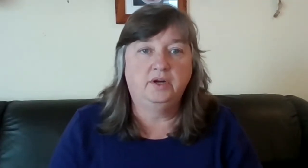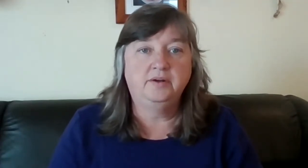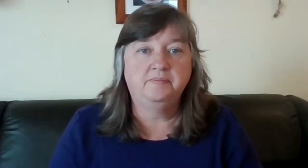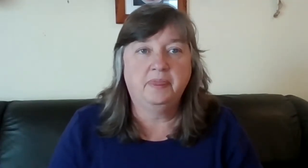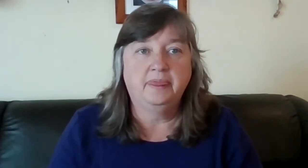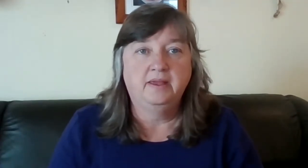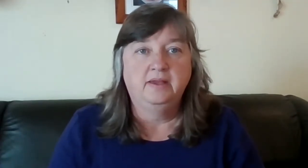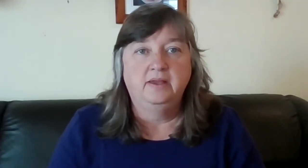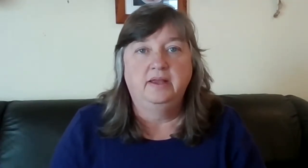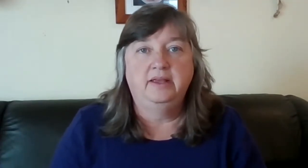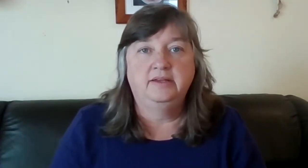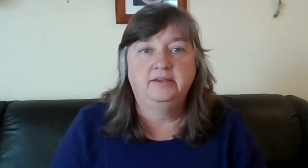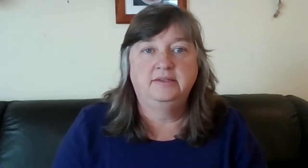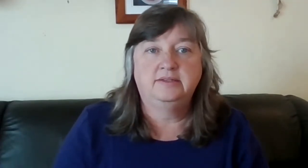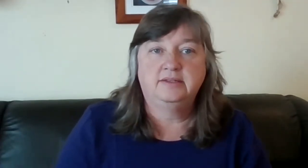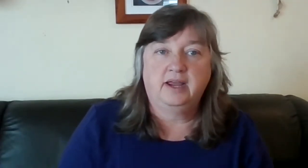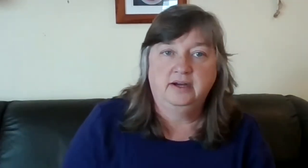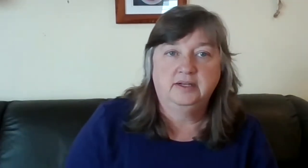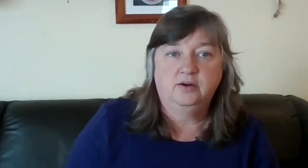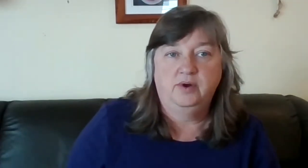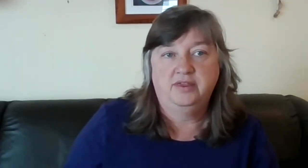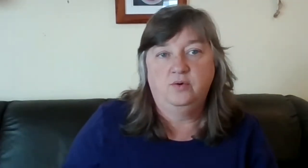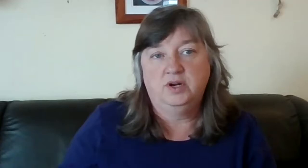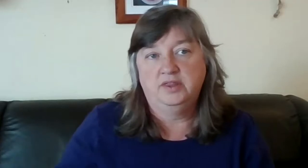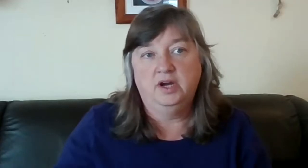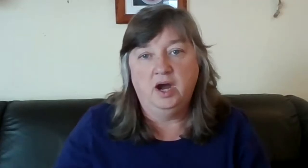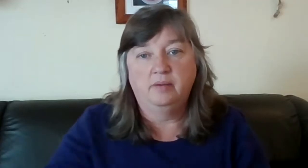Corn is iconic with corn on the cob.